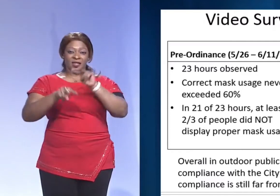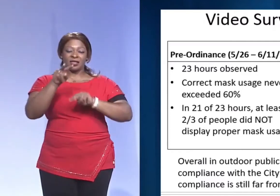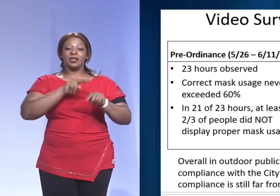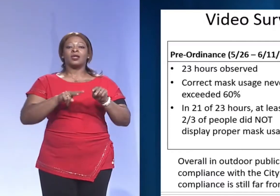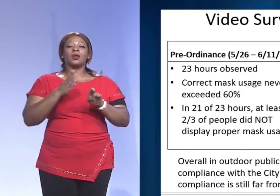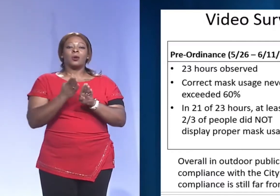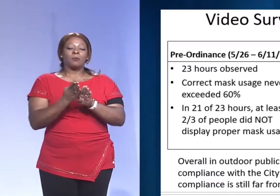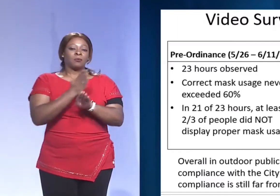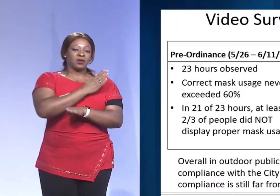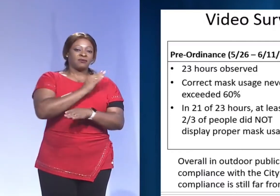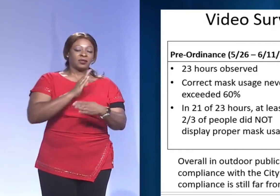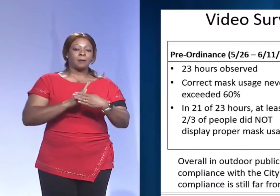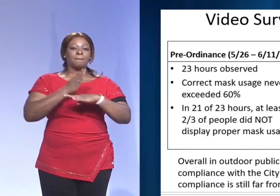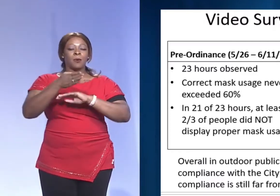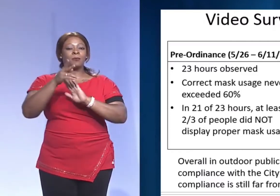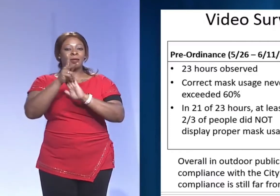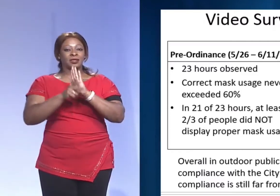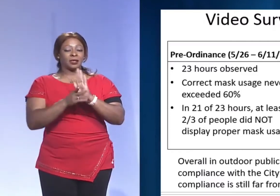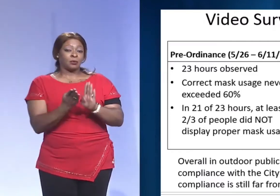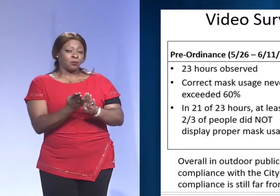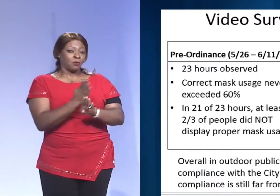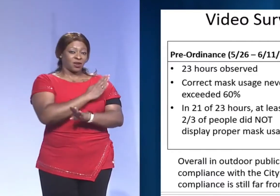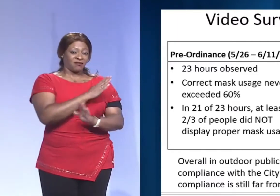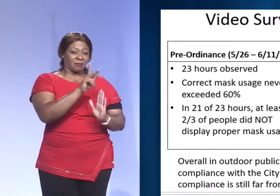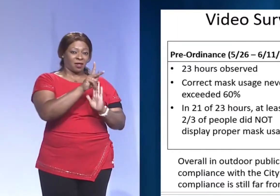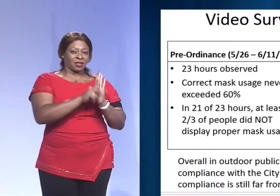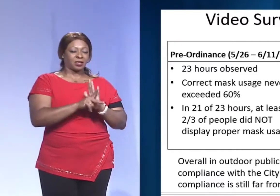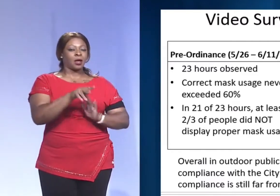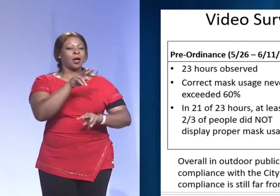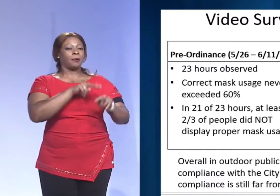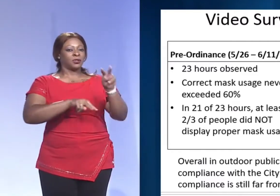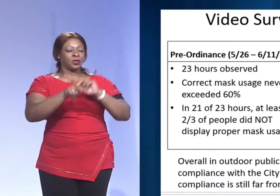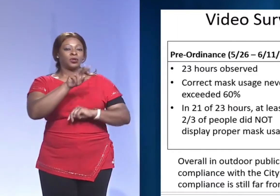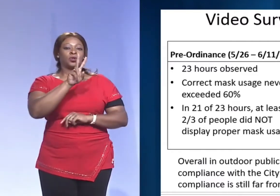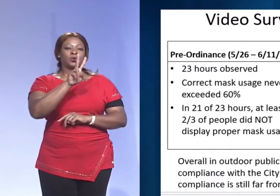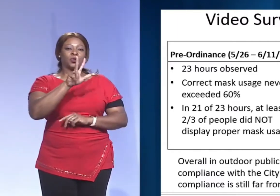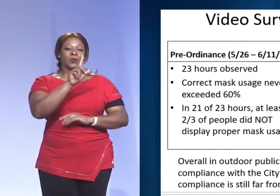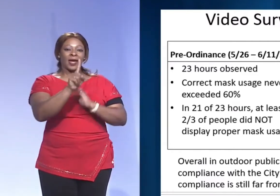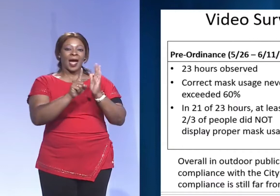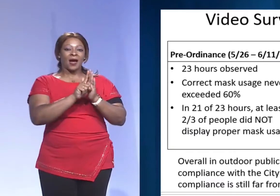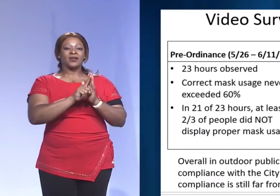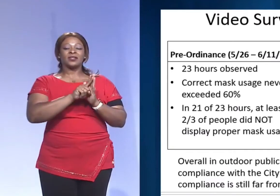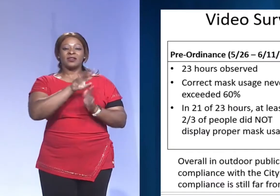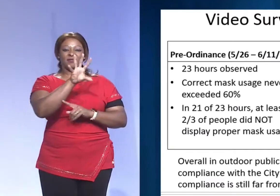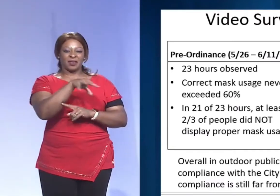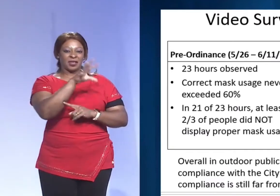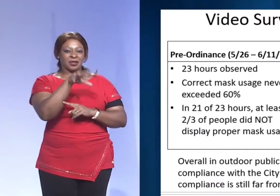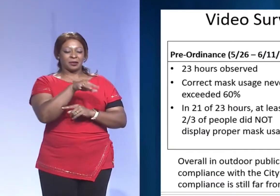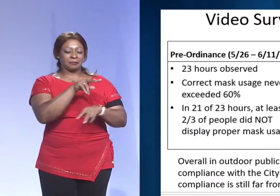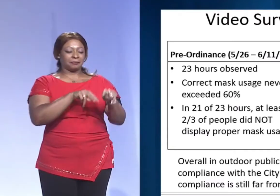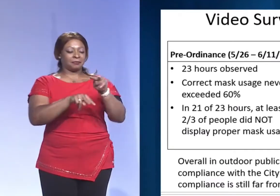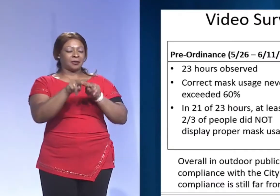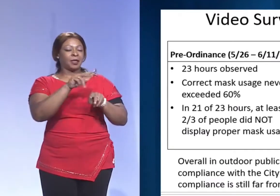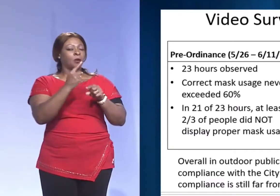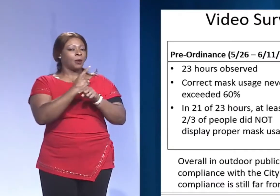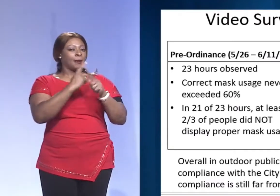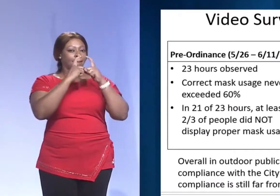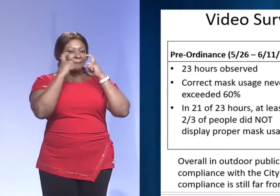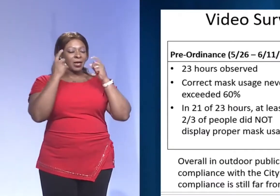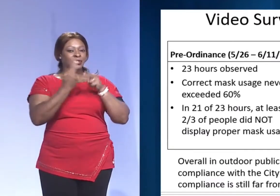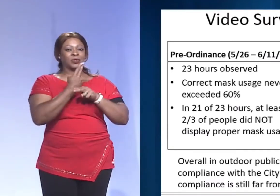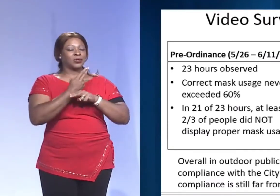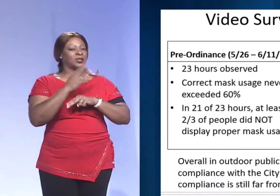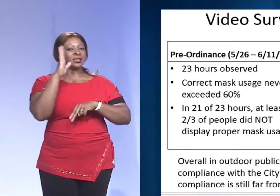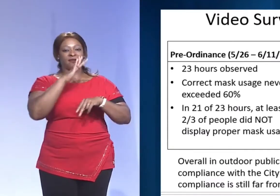post policies. Pre-policy, we observed 23 hours of videos, and the correct mask usage never